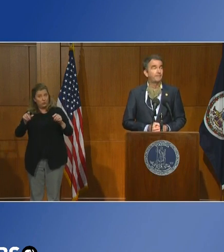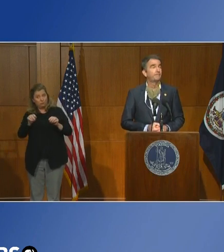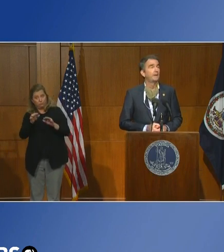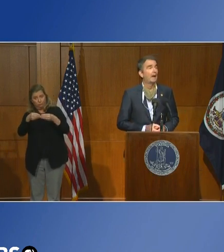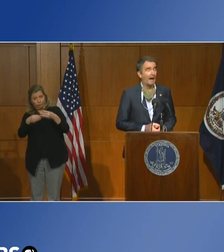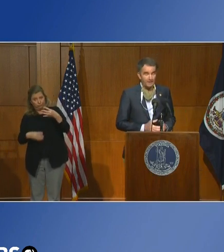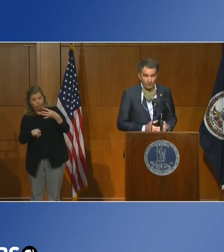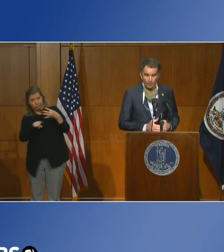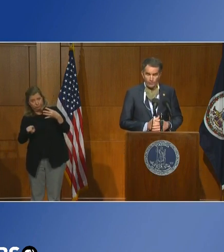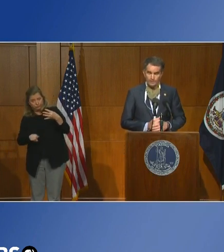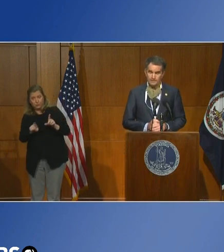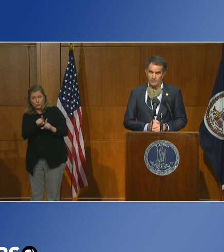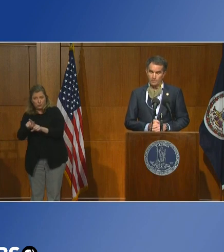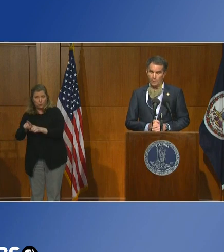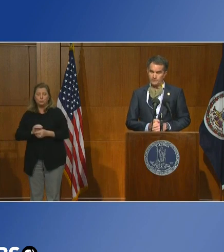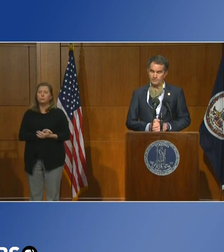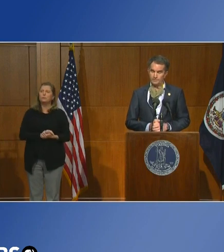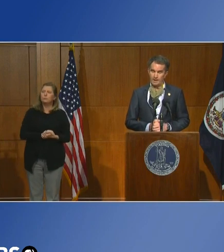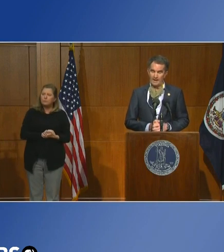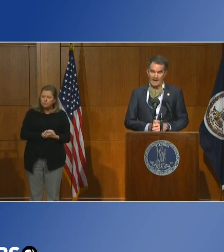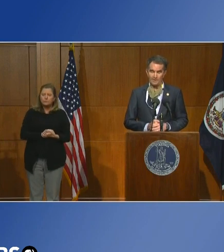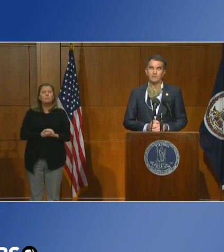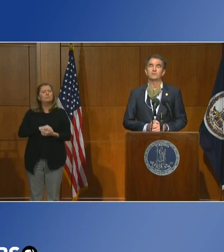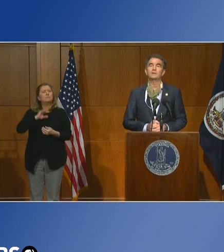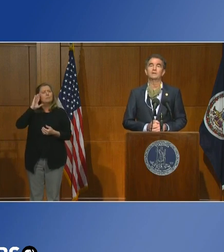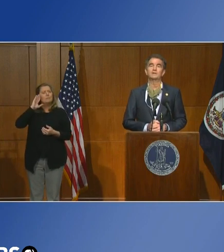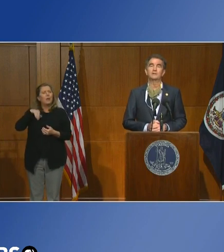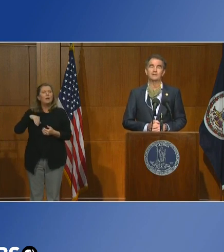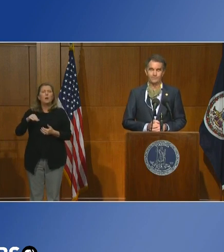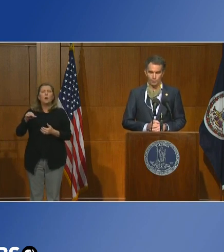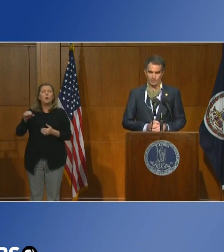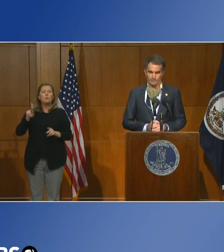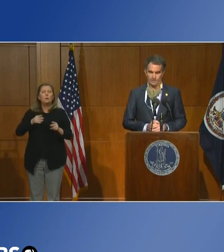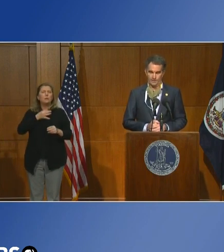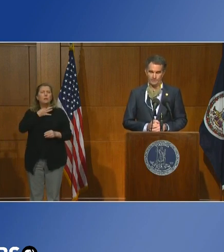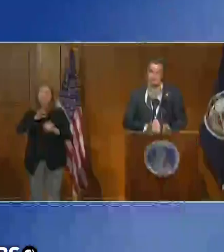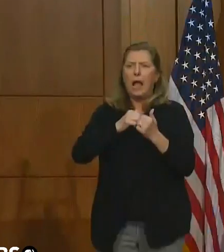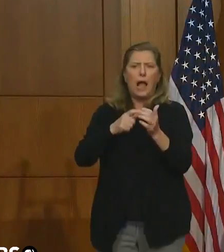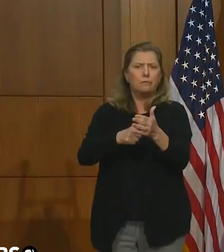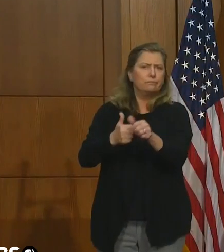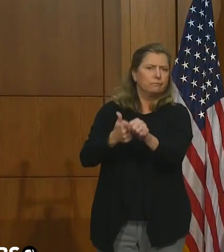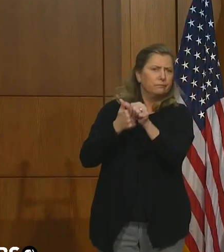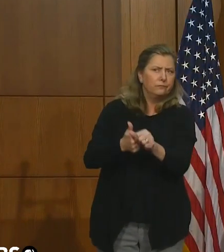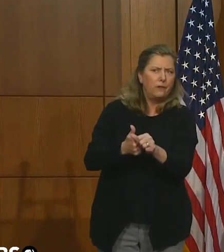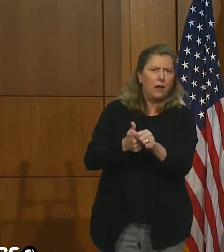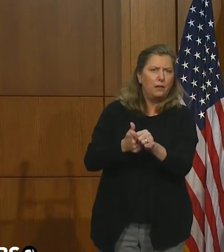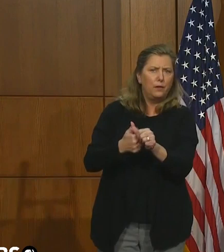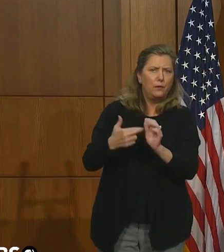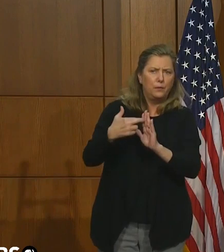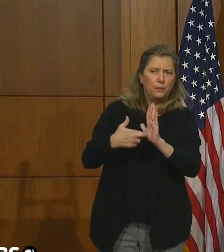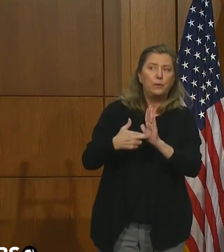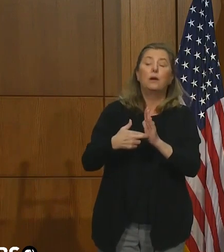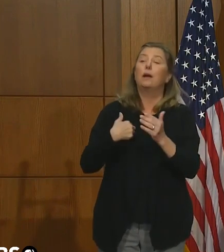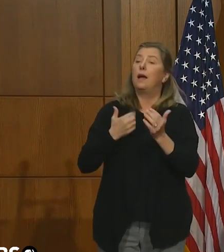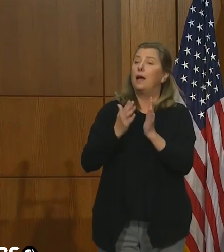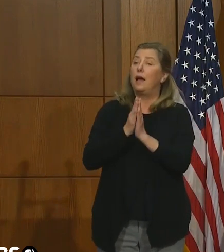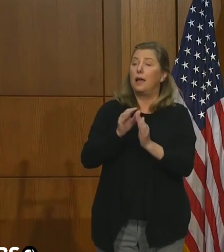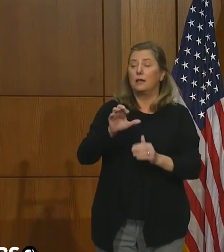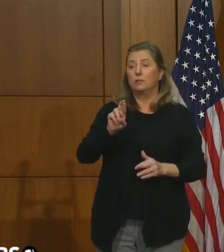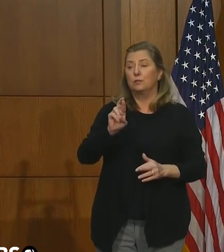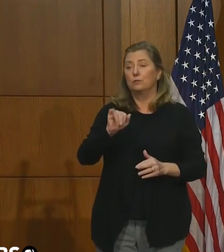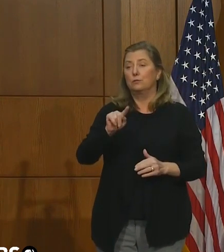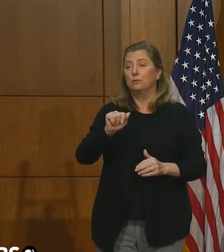Now, I know that there are questions about how this is enforced. So I'm going to ask our counsel, Rita Davis,